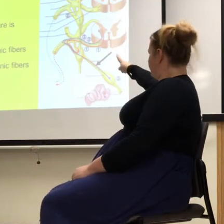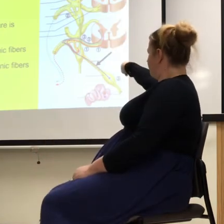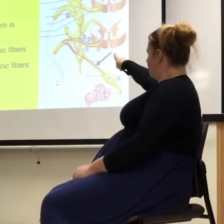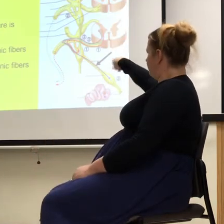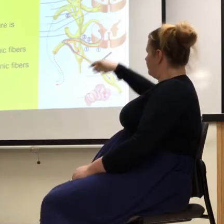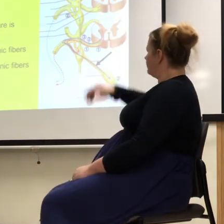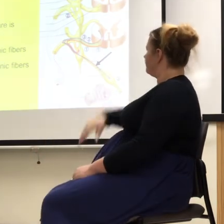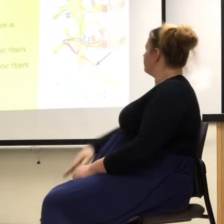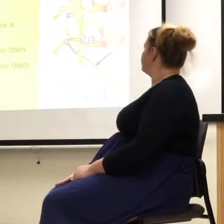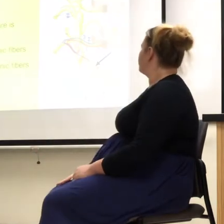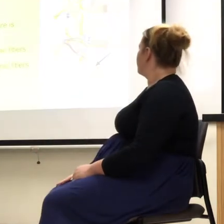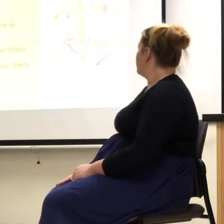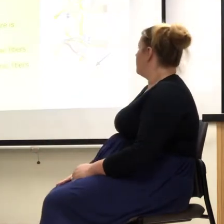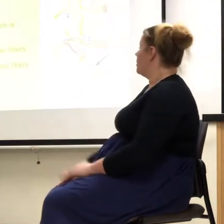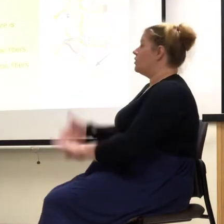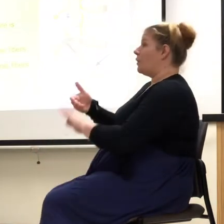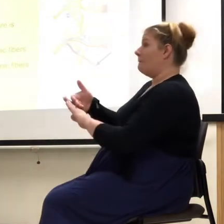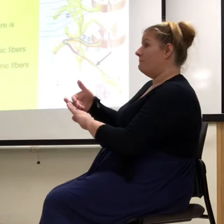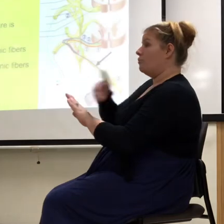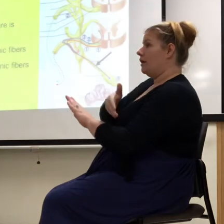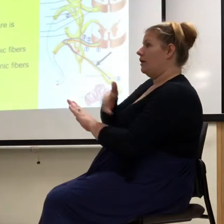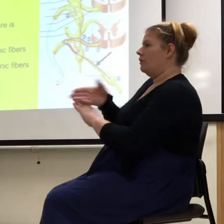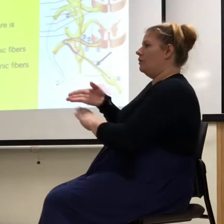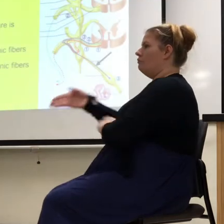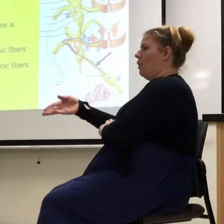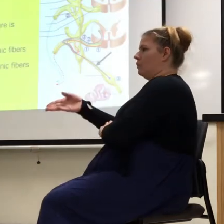Bar number seven.